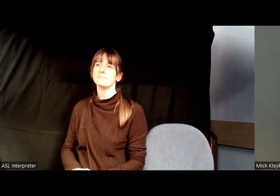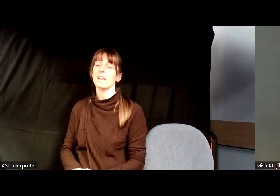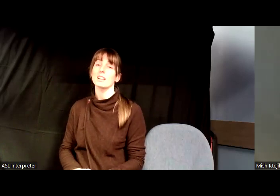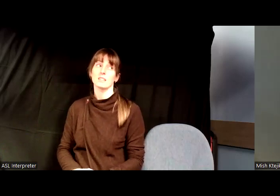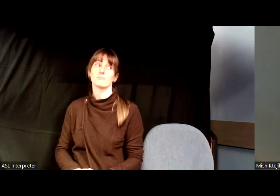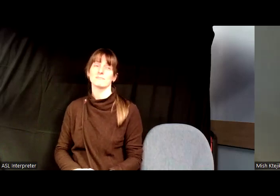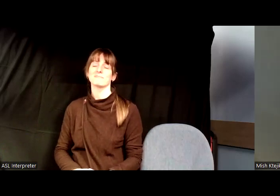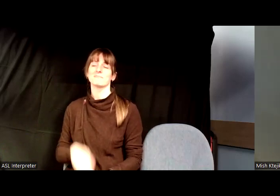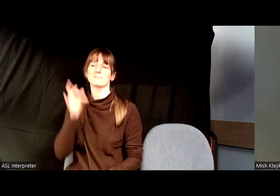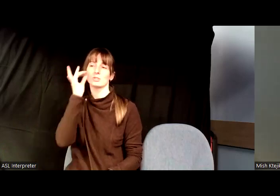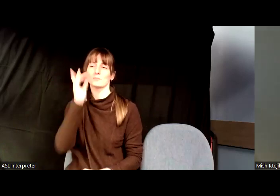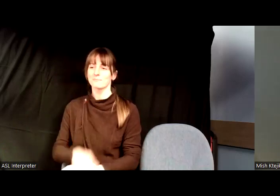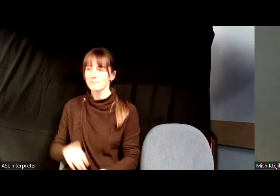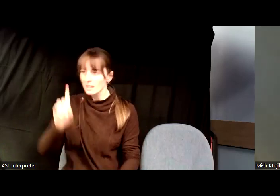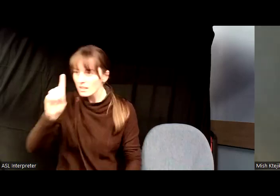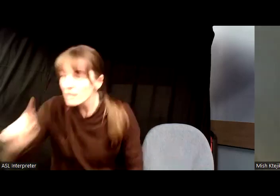Mitch?